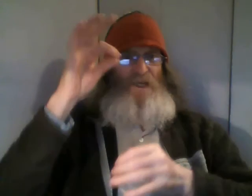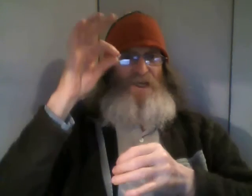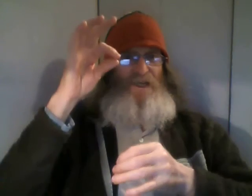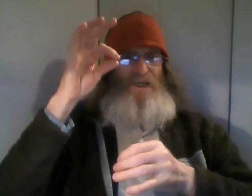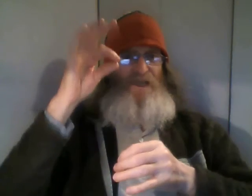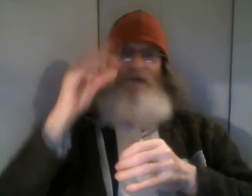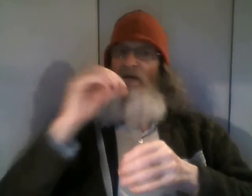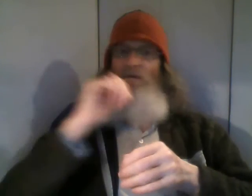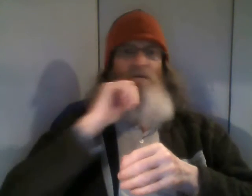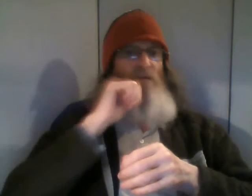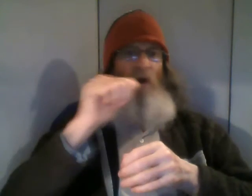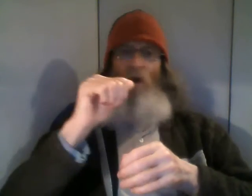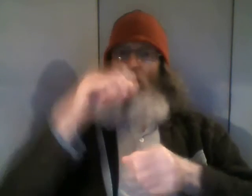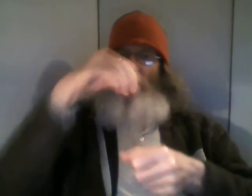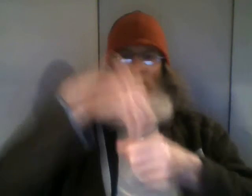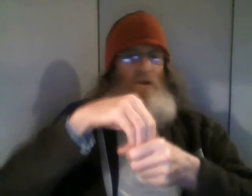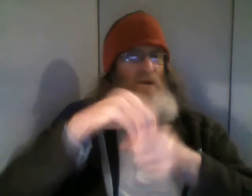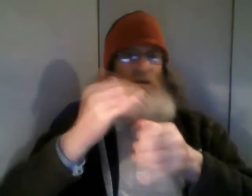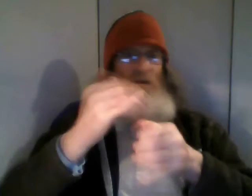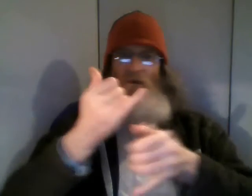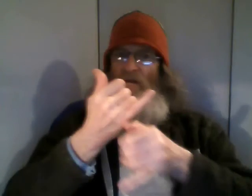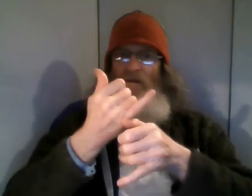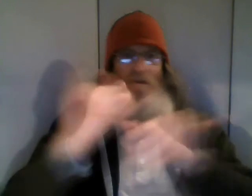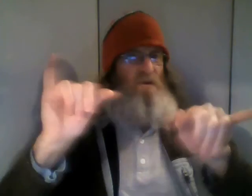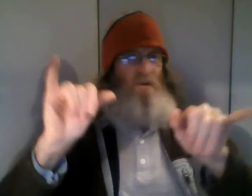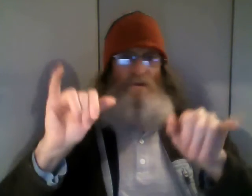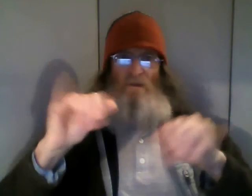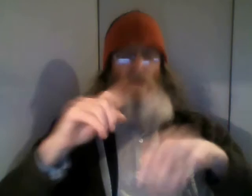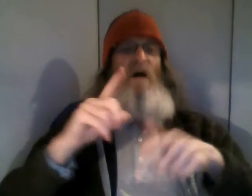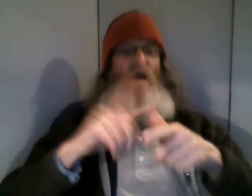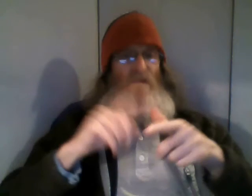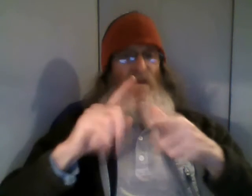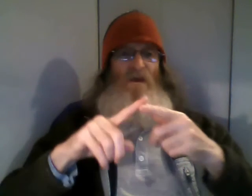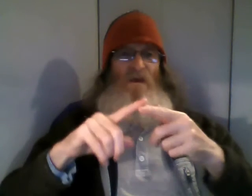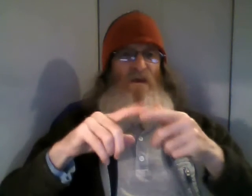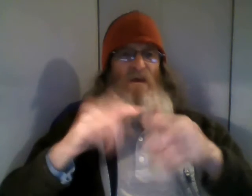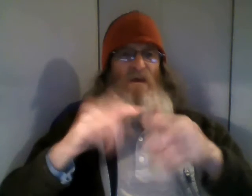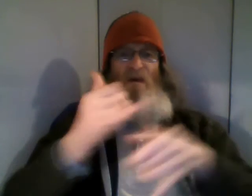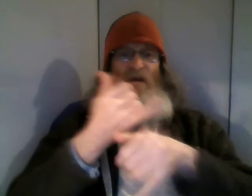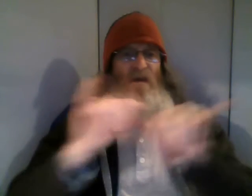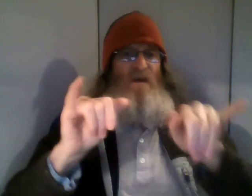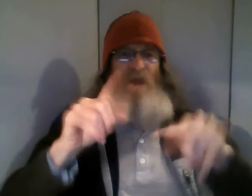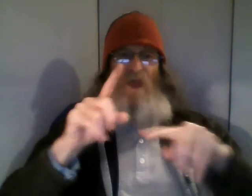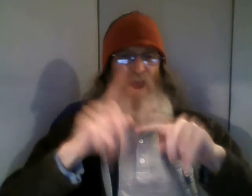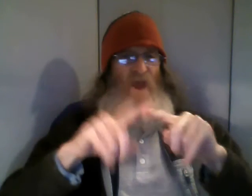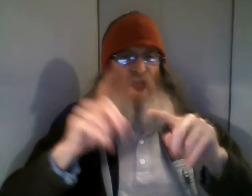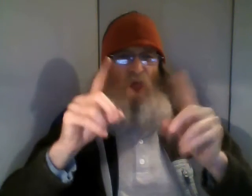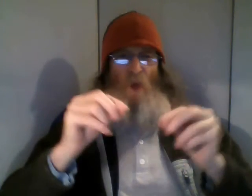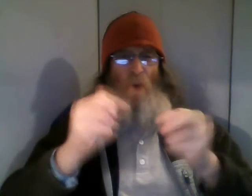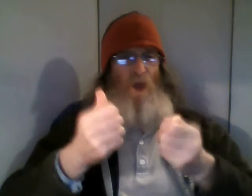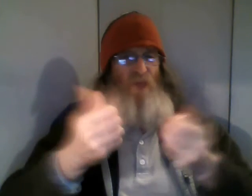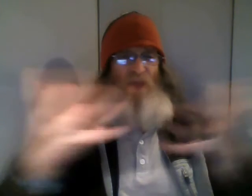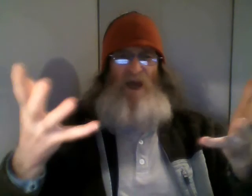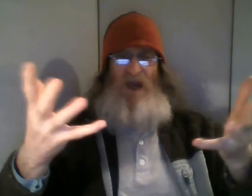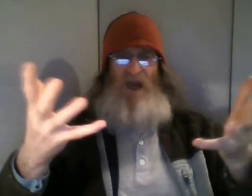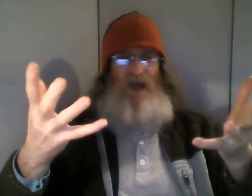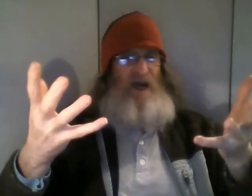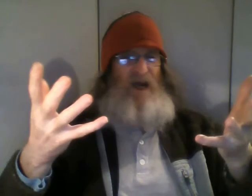My back, the headaches. They're killing me. Well, you know, it's almost time. I'll go get it. Okay, yeah,